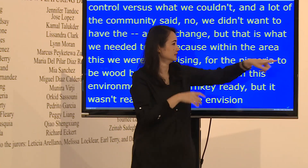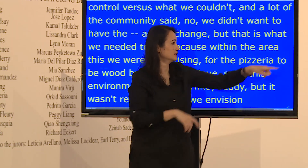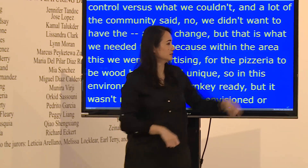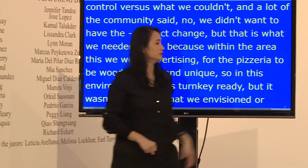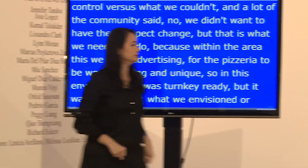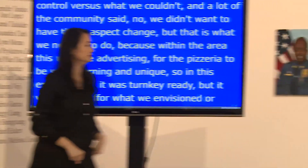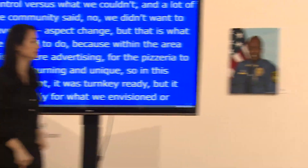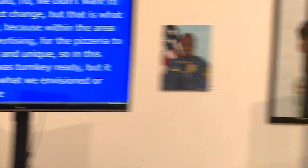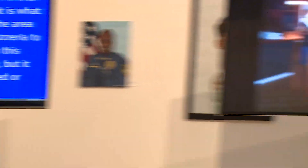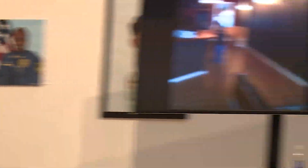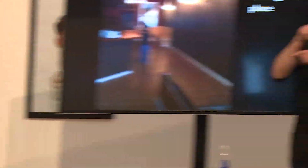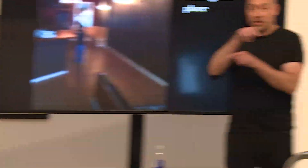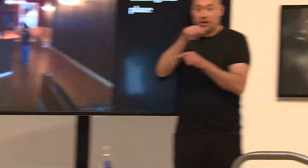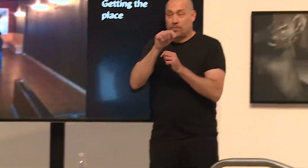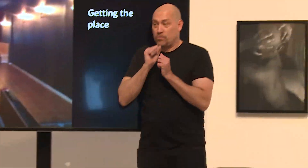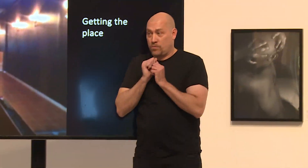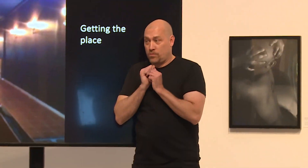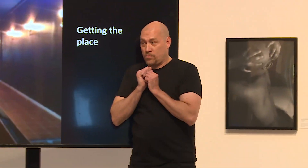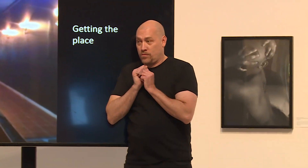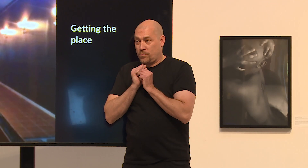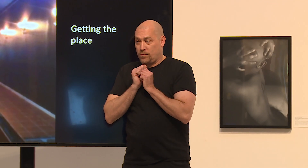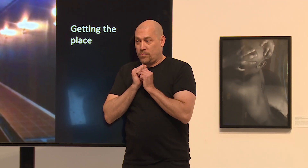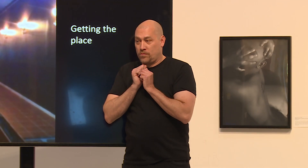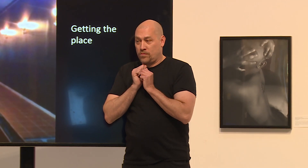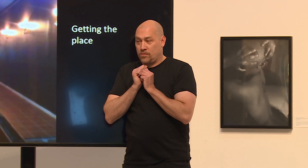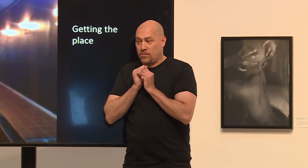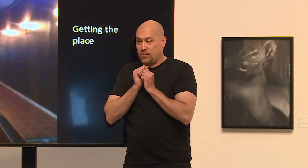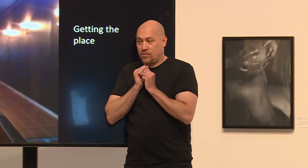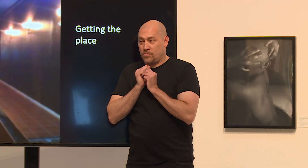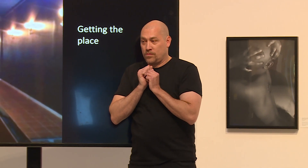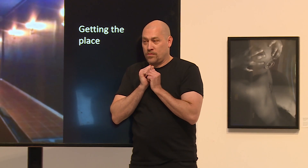the area of the building, and it kind of held back some of our approval.